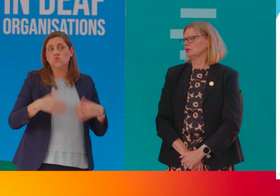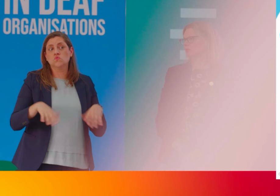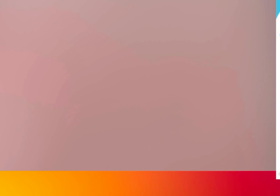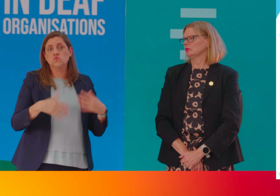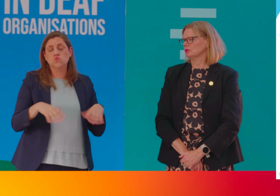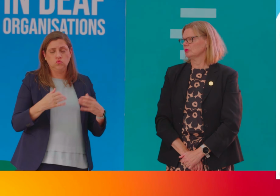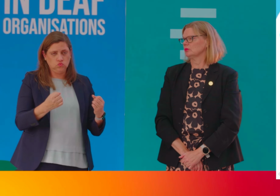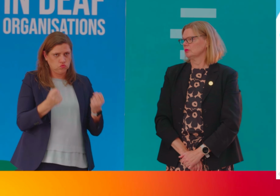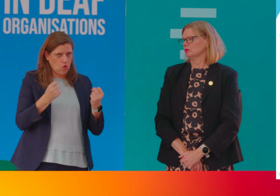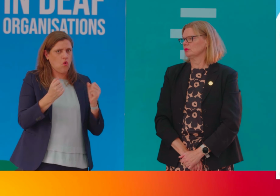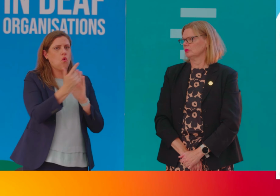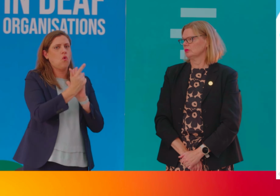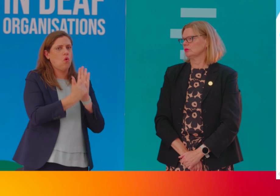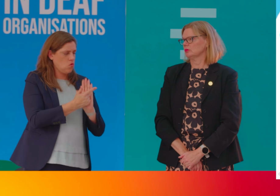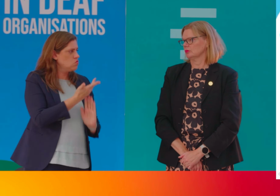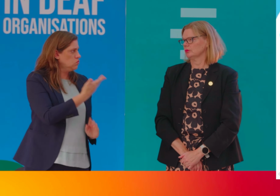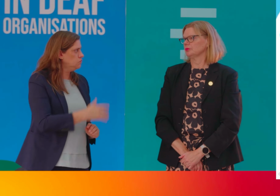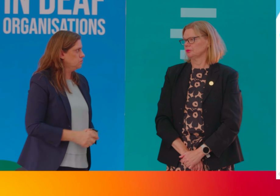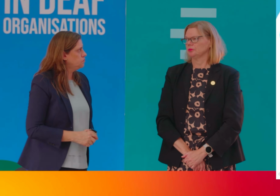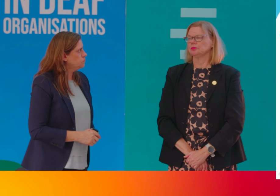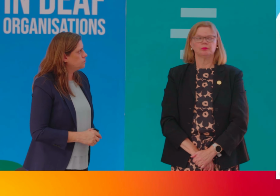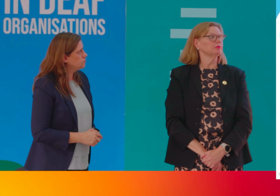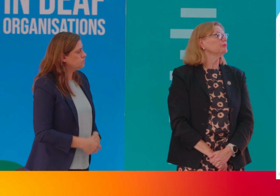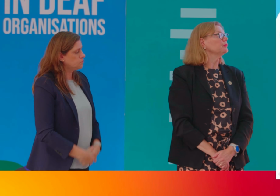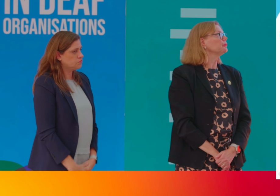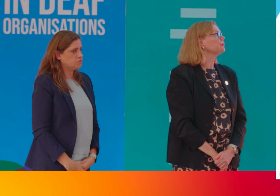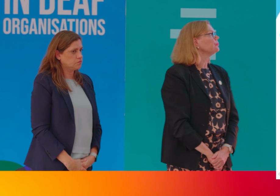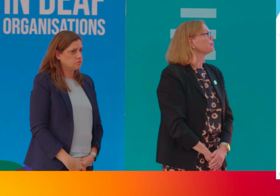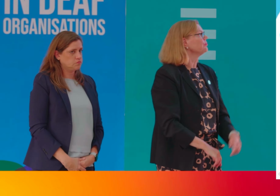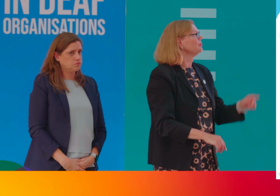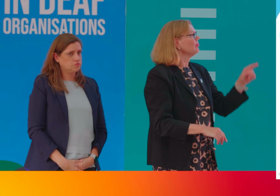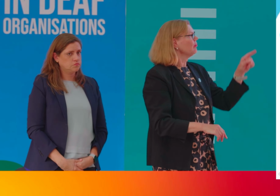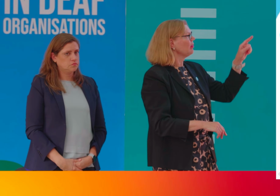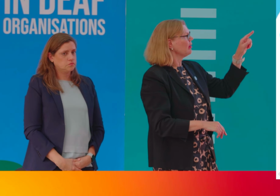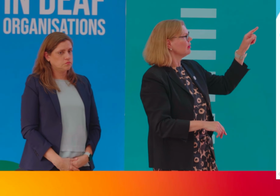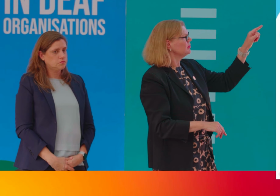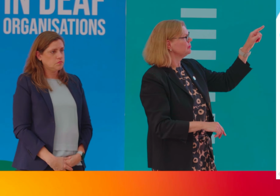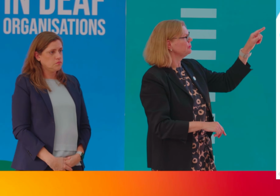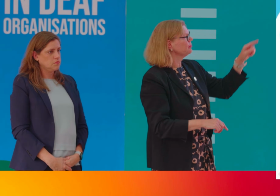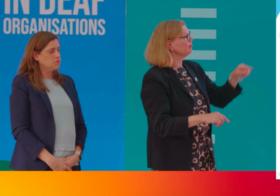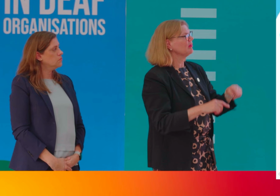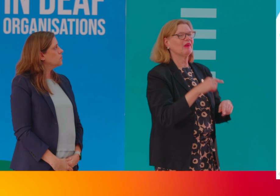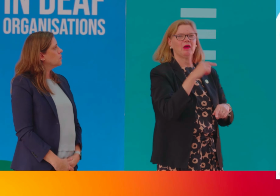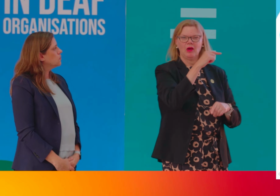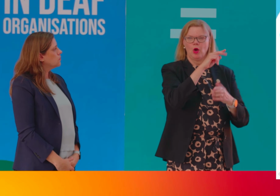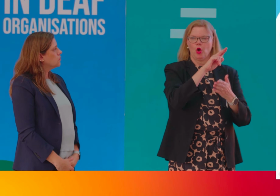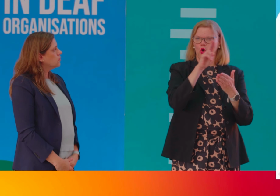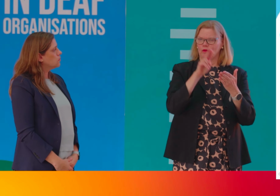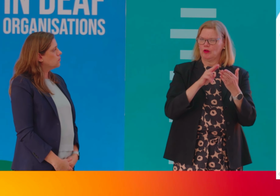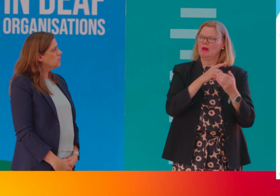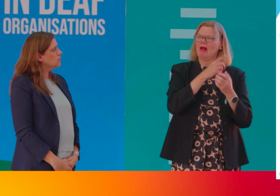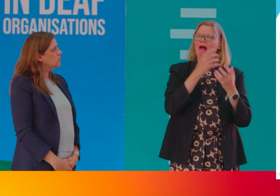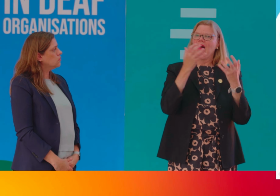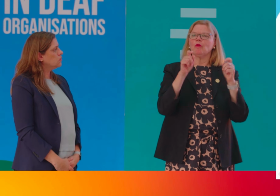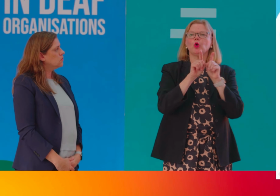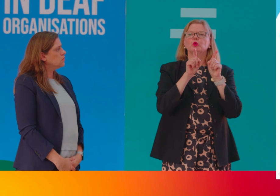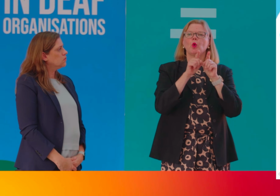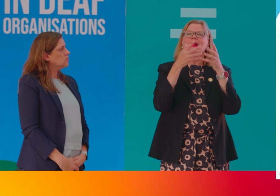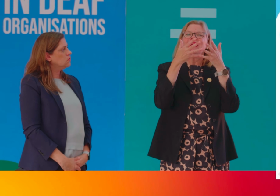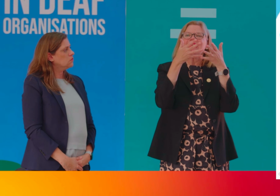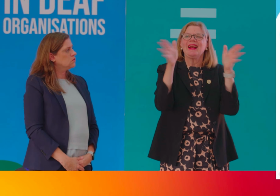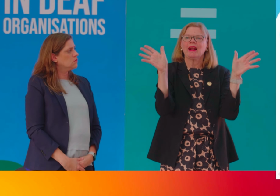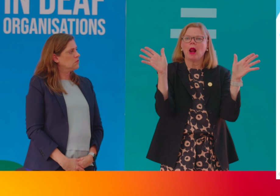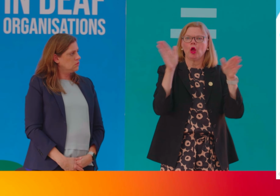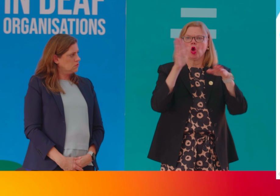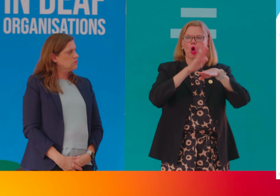181 states have adopted this into law, which is wonderful. The Convention on